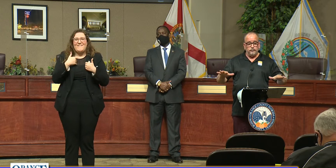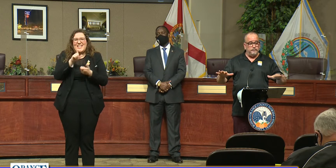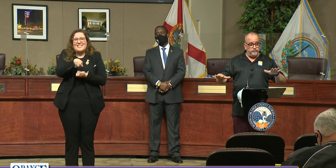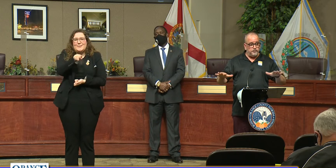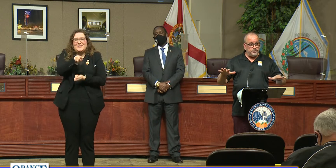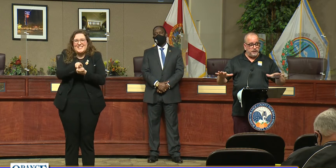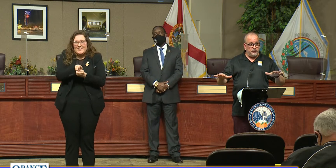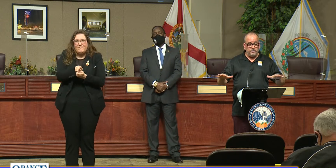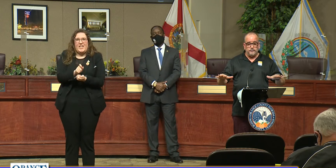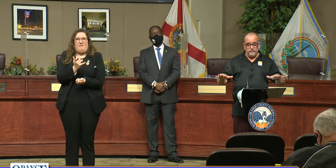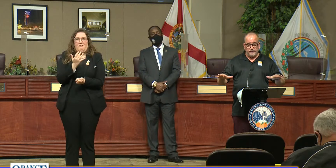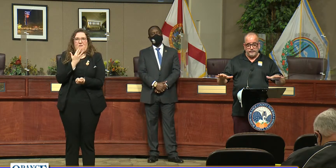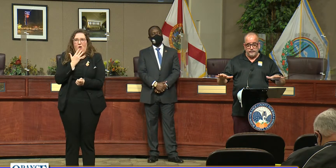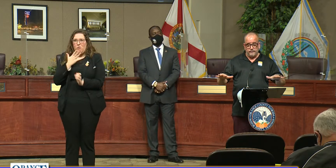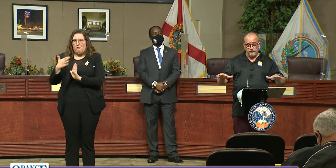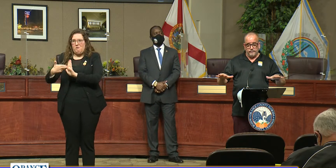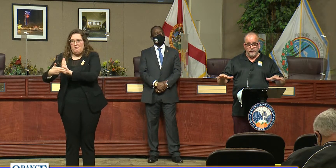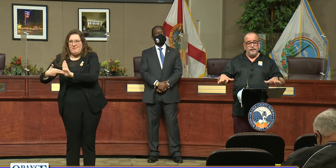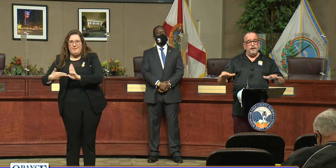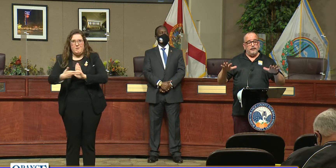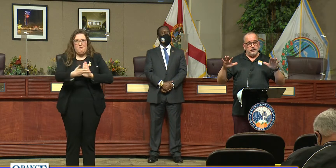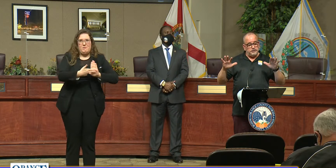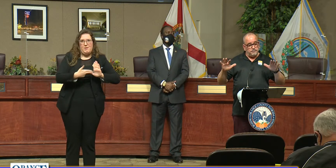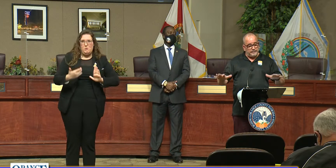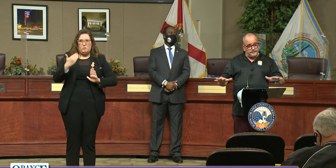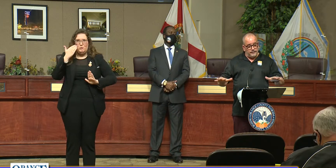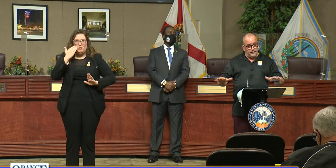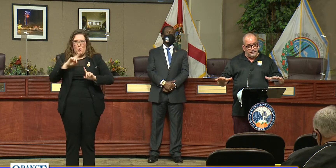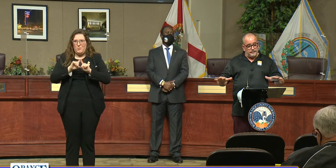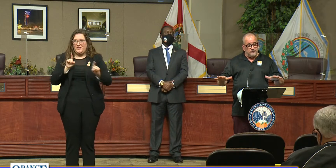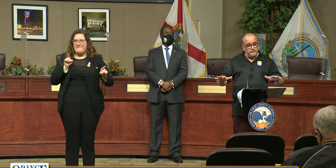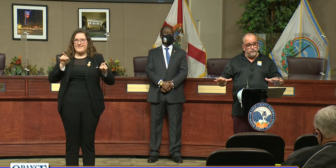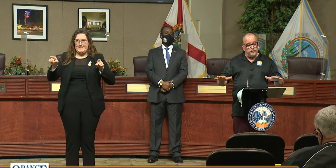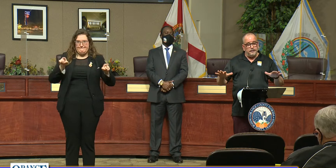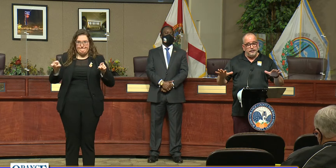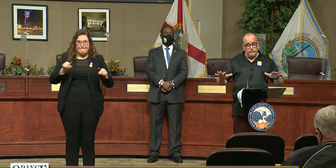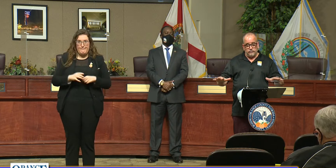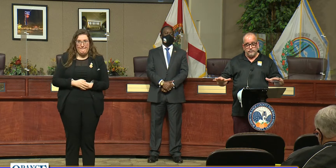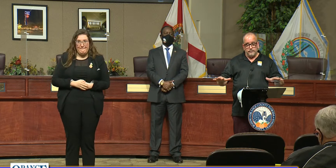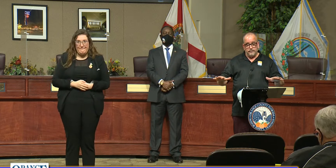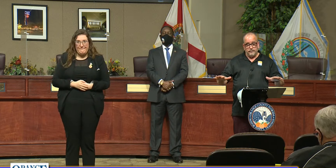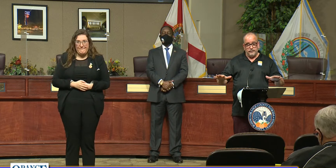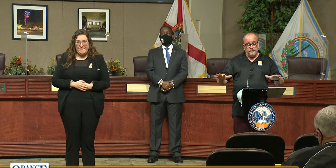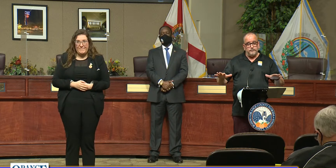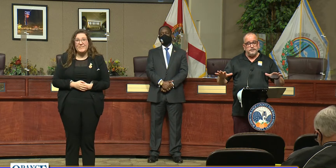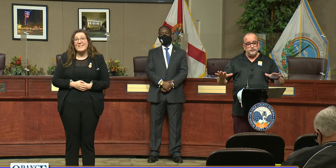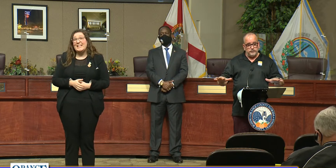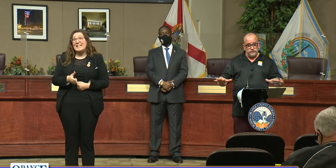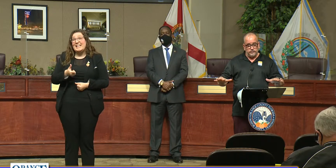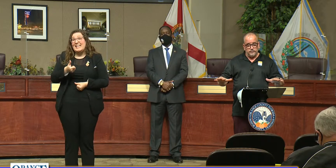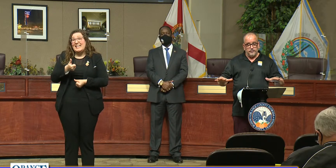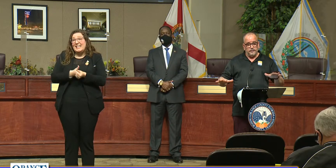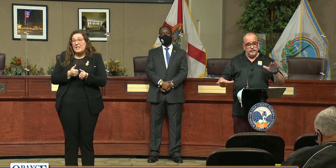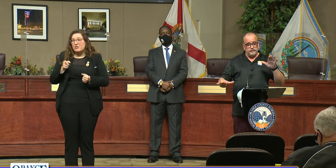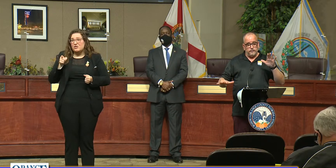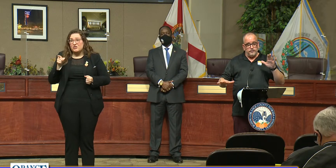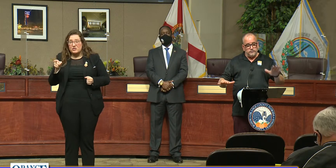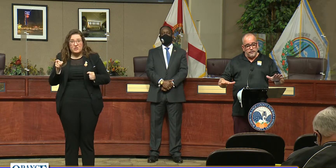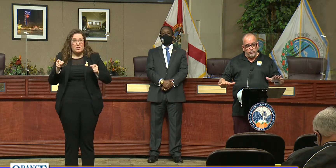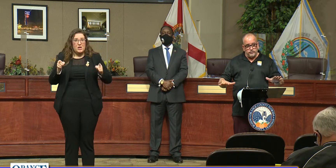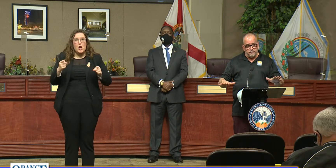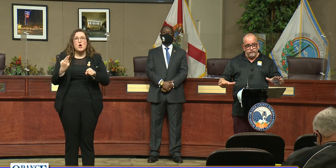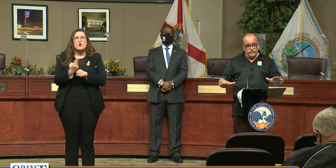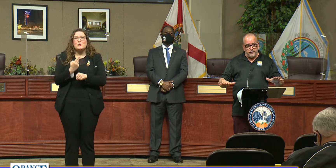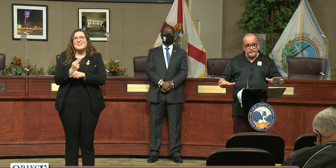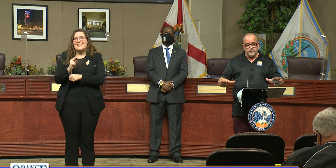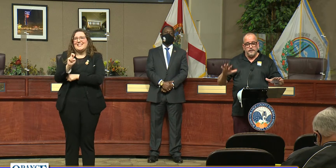to differentiate each of the vaccines. Each vaccine is in a different needle, in different syringe. The syringe that